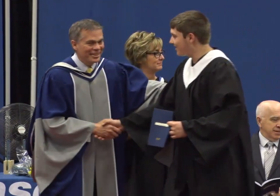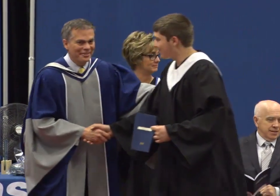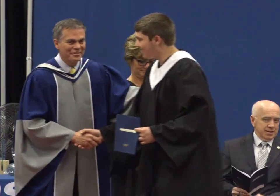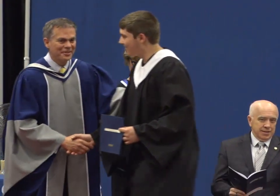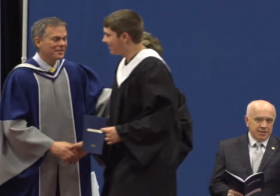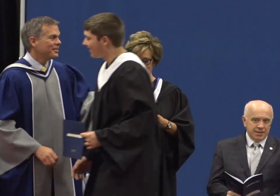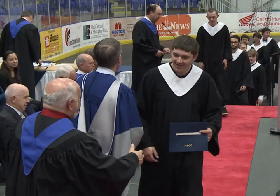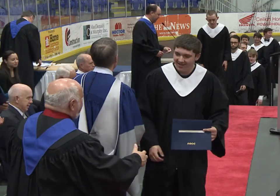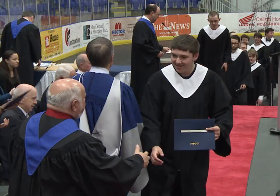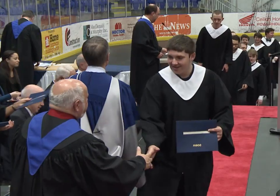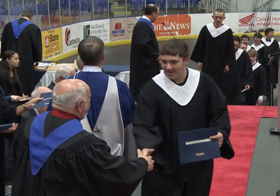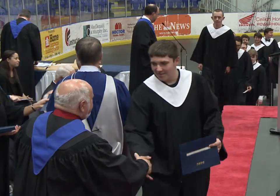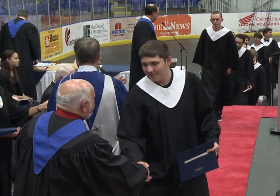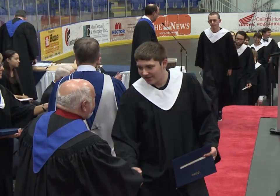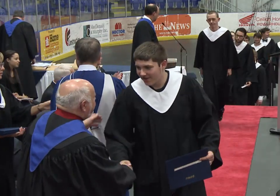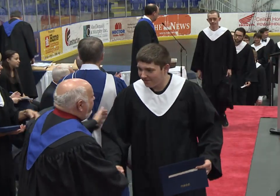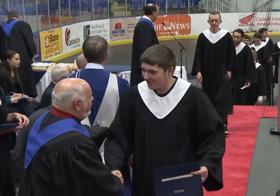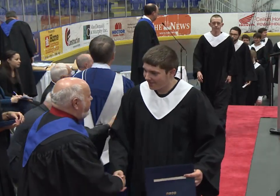Dylan Frazier.